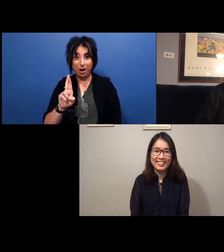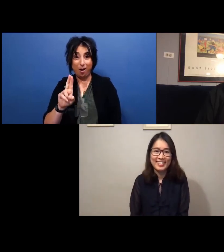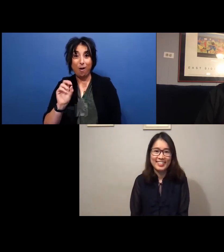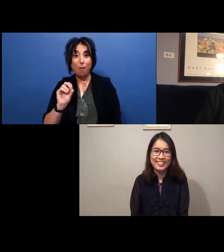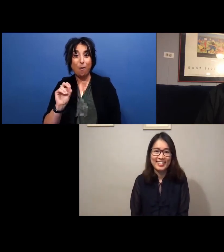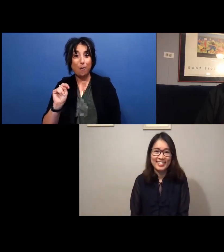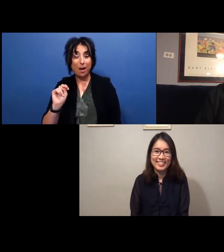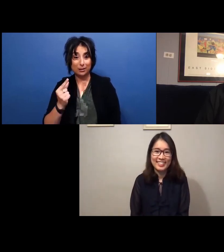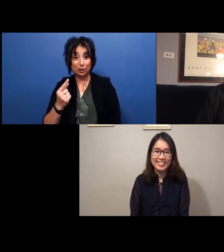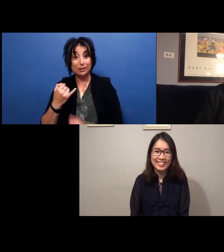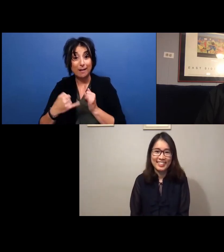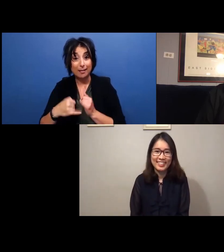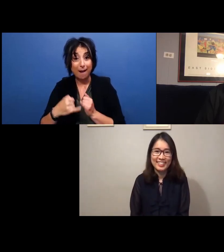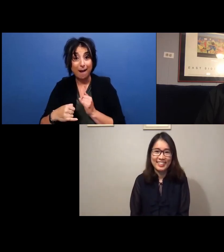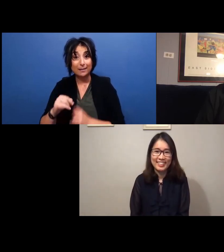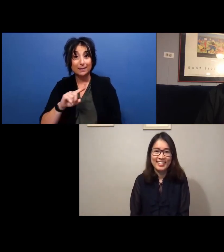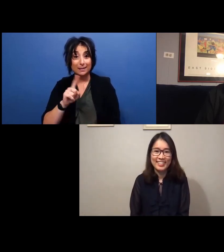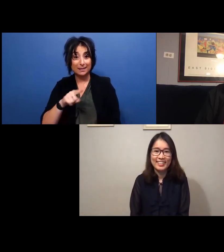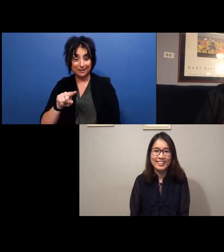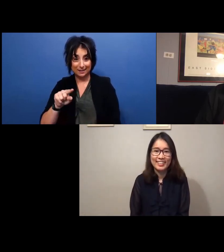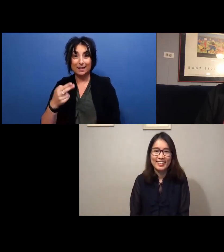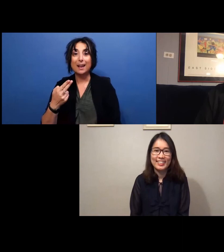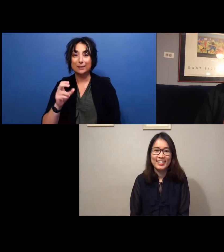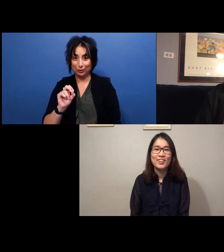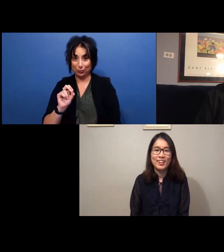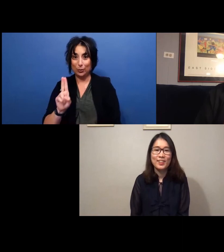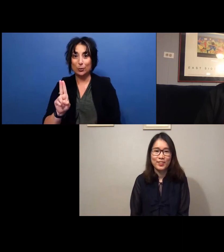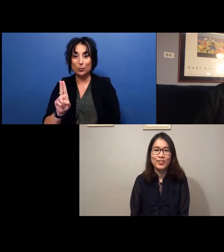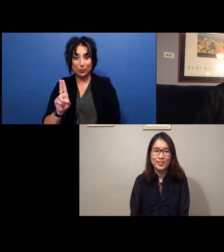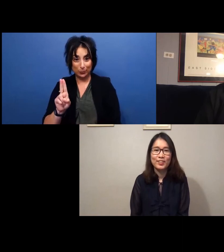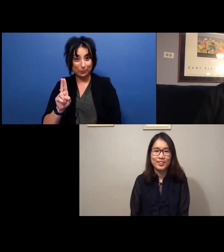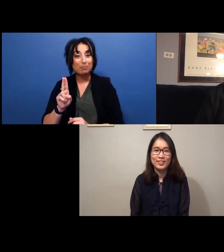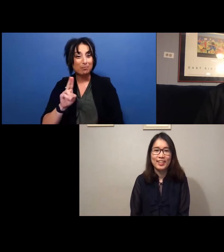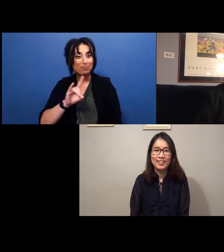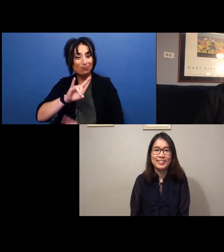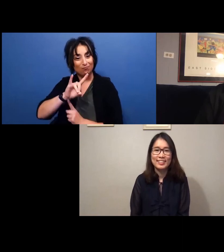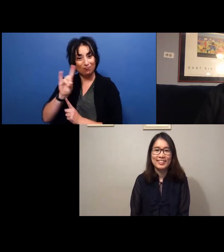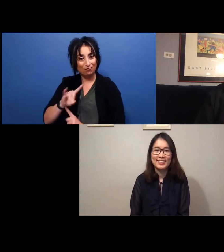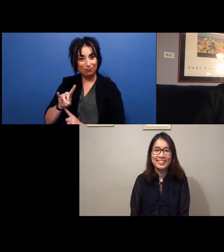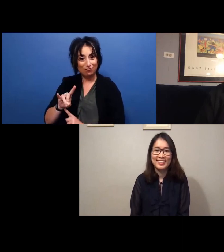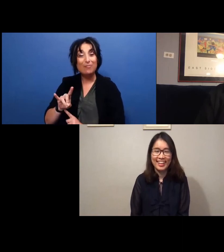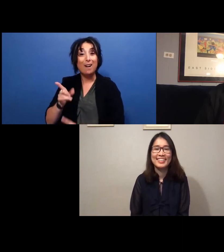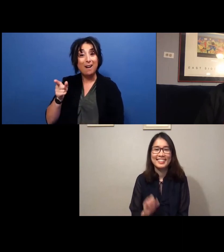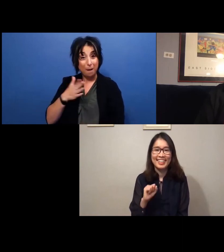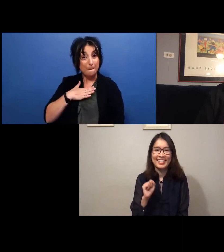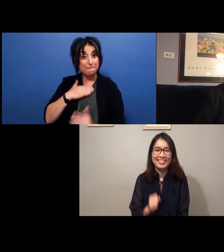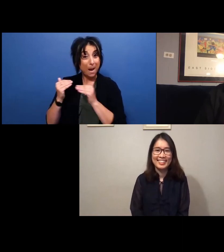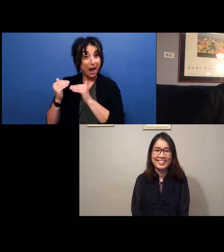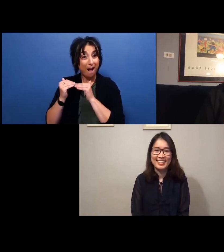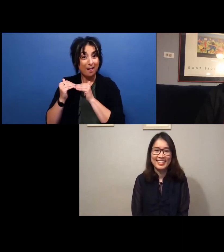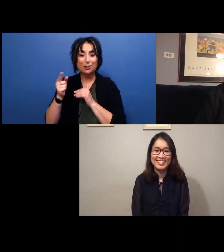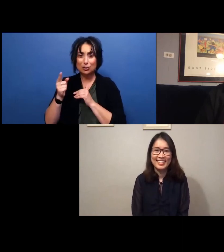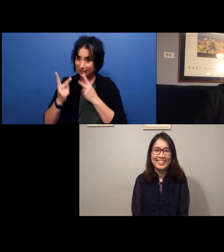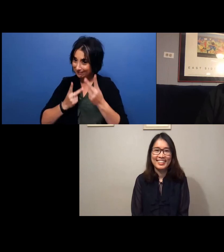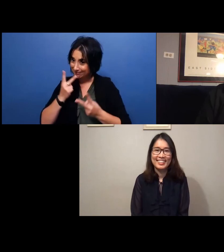Xiaorong. Last name is Zhou. And she is my colleague. She's a visiting